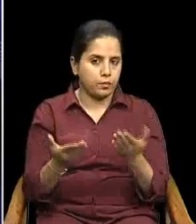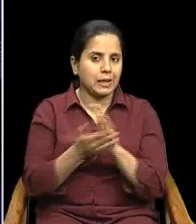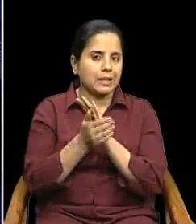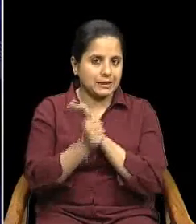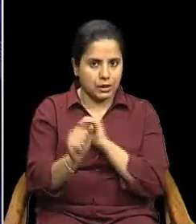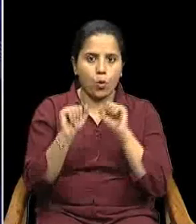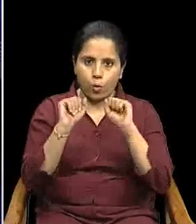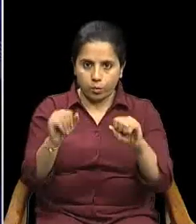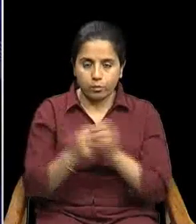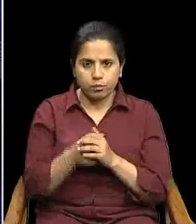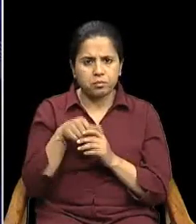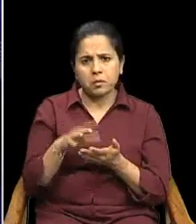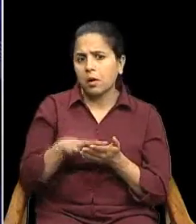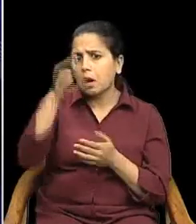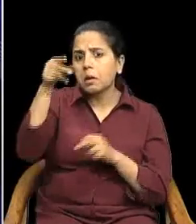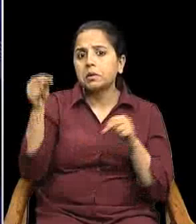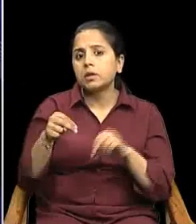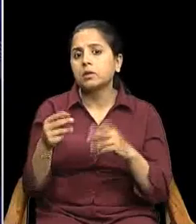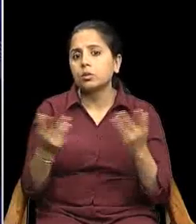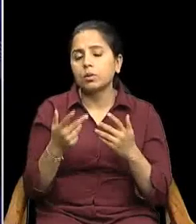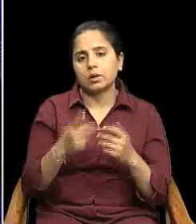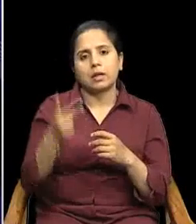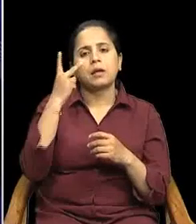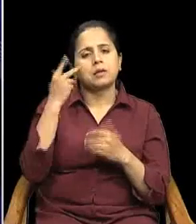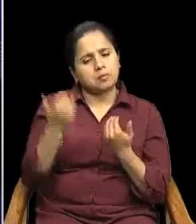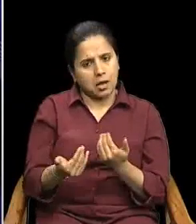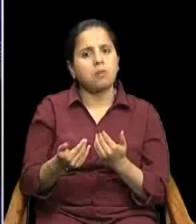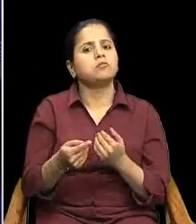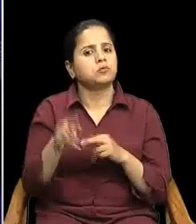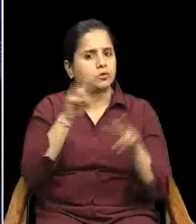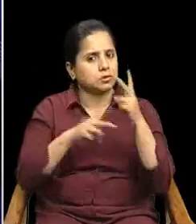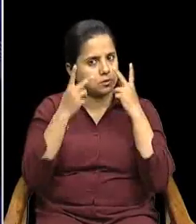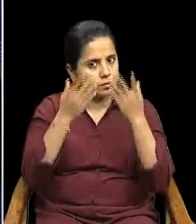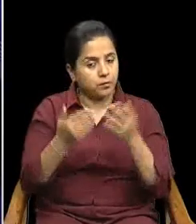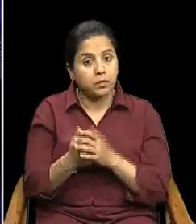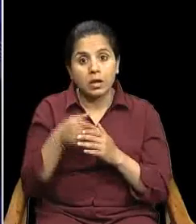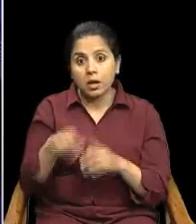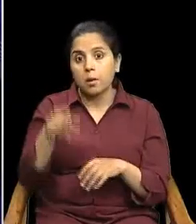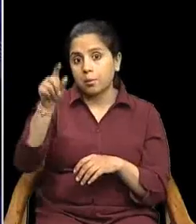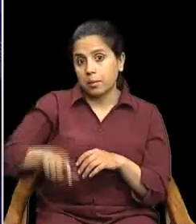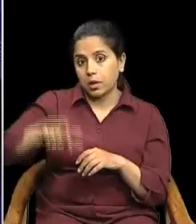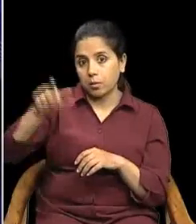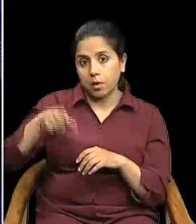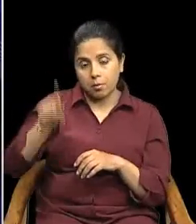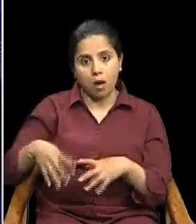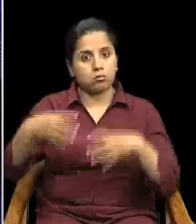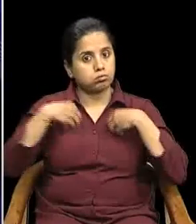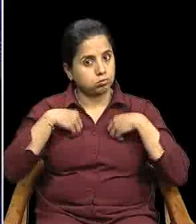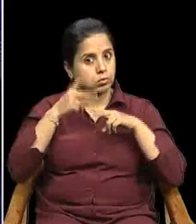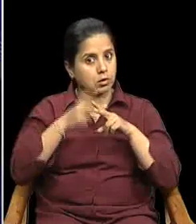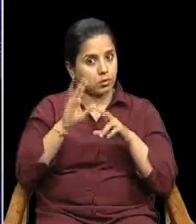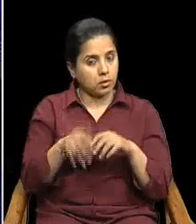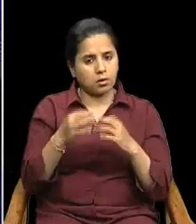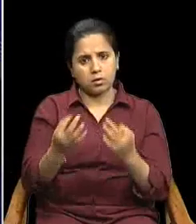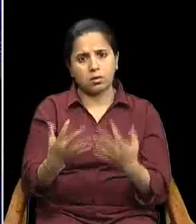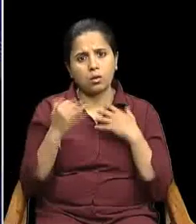skills. What are the learner needs? Let's dive into that. The individual should possess the